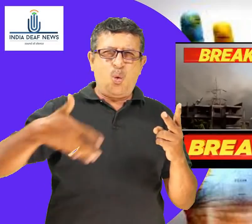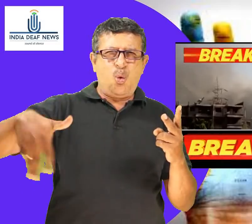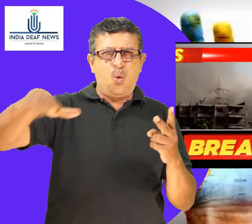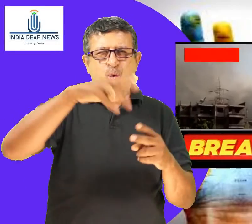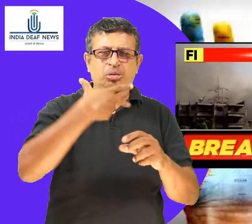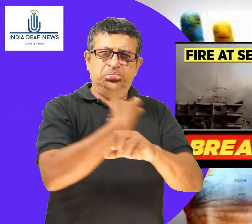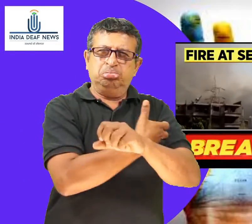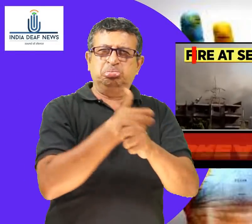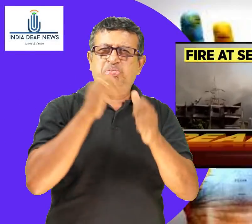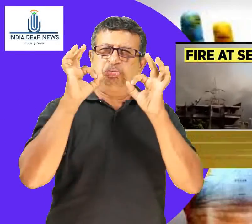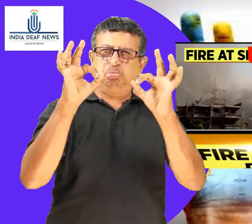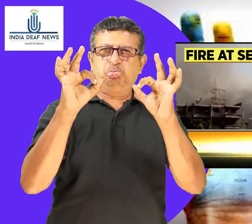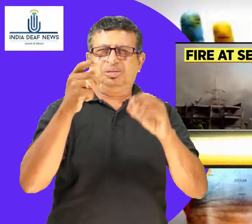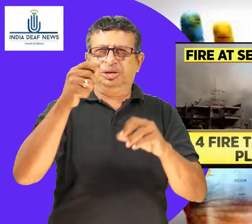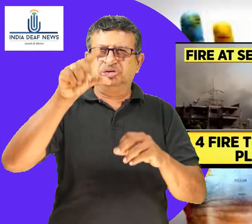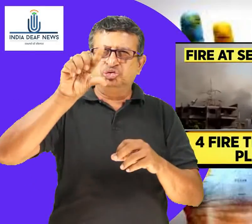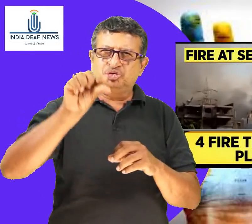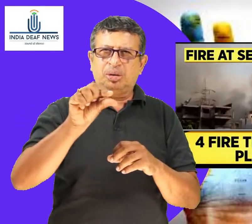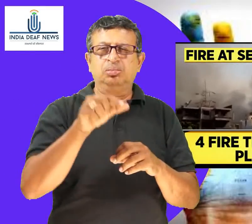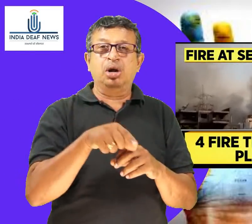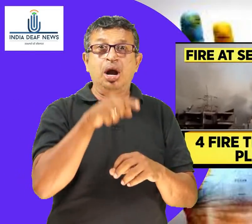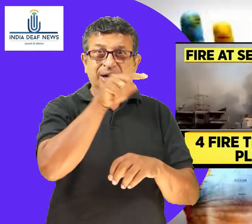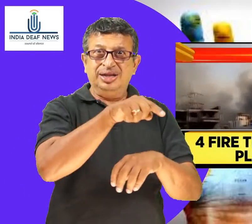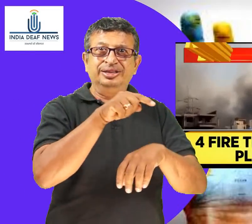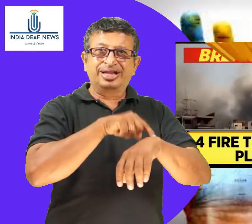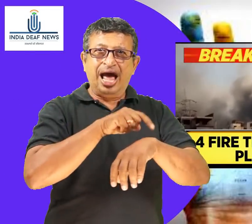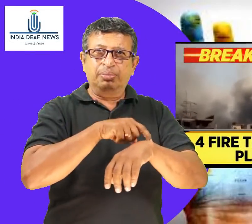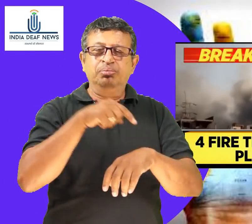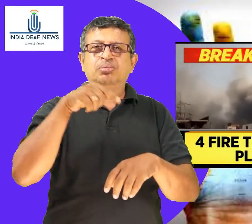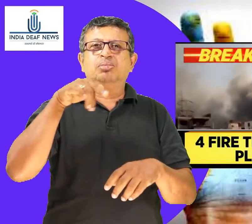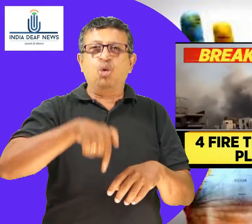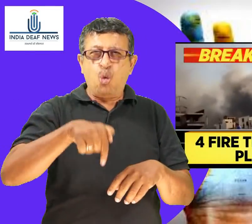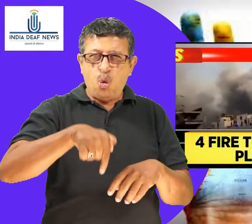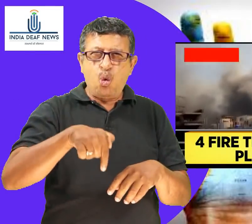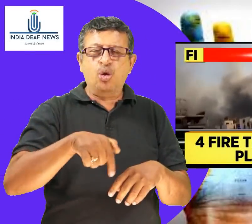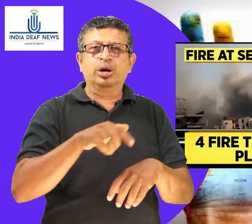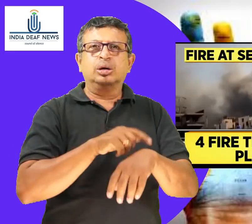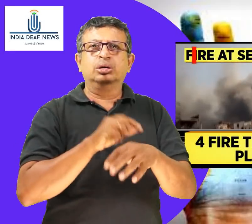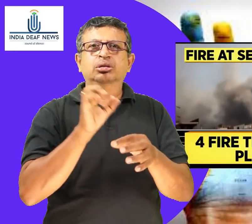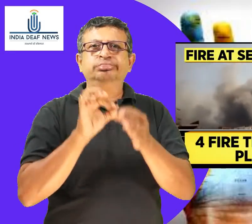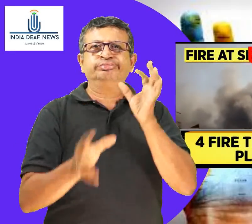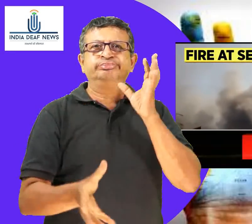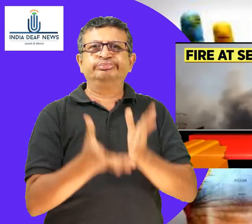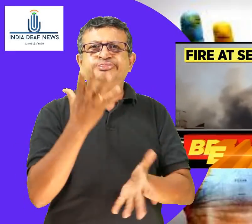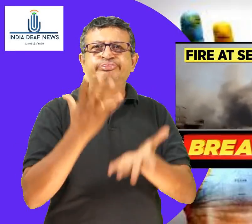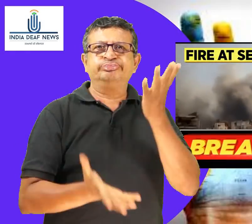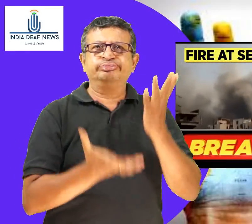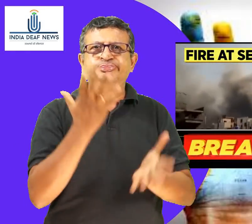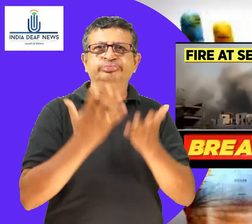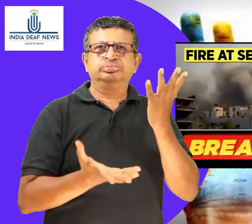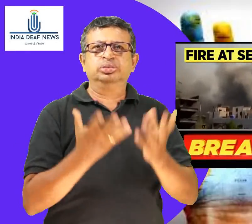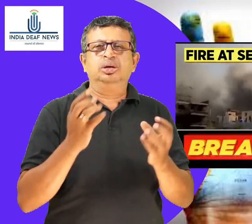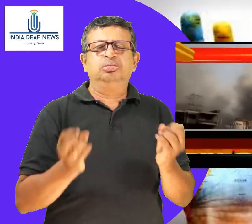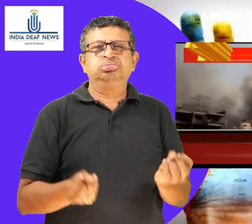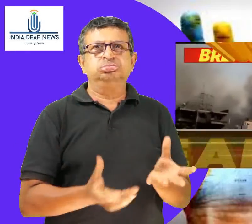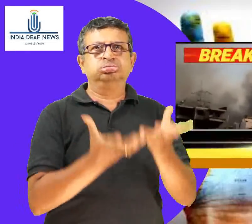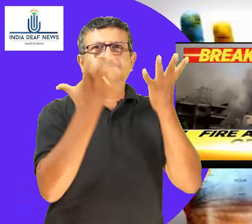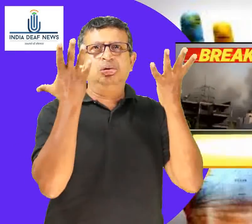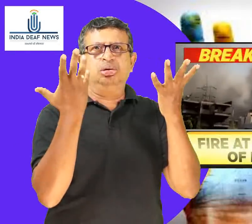in Pune. Harman Gomes with us on the broadcast. Harman, please tell us that this is not a serious incident. What are the details? Well, Ma,